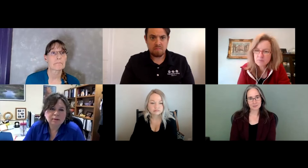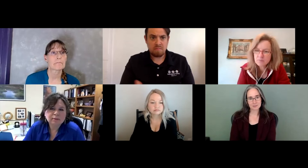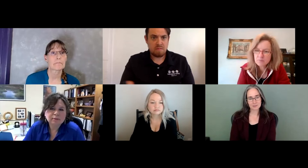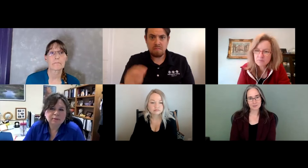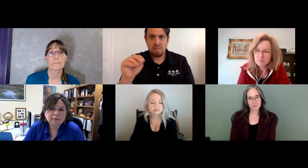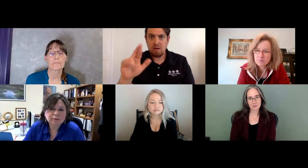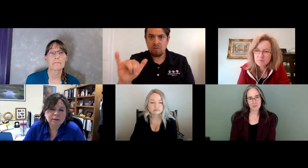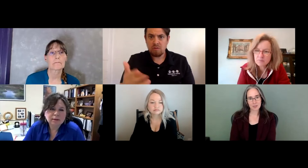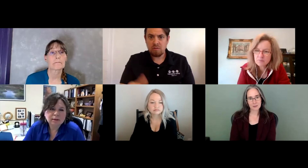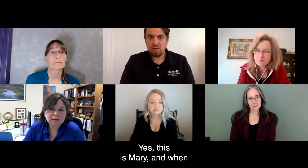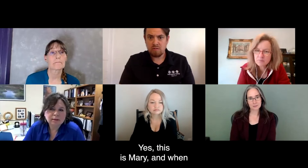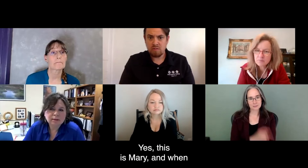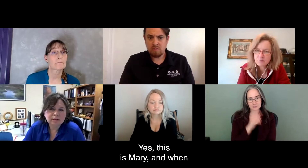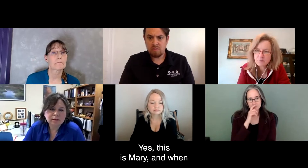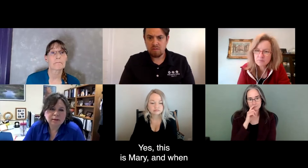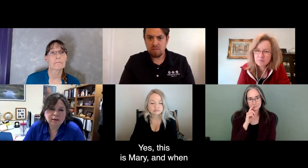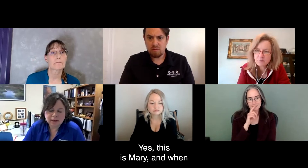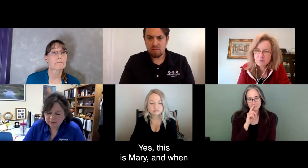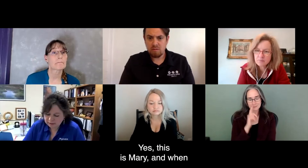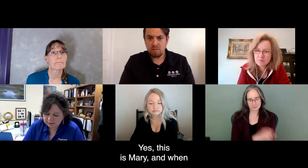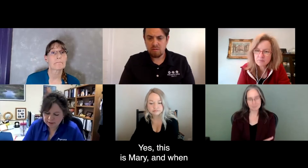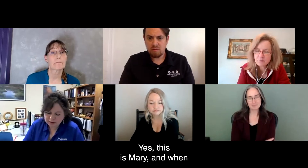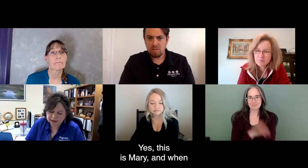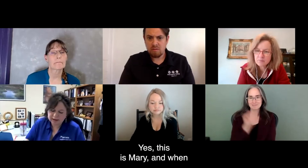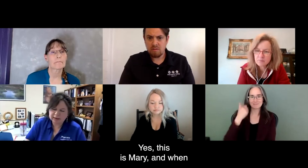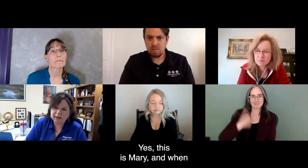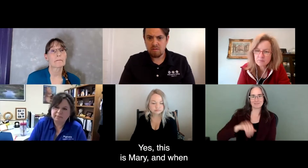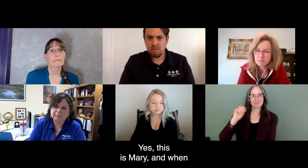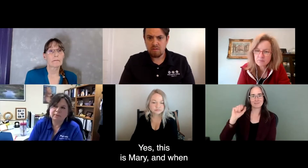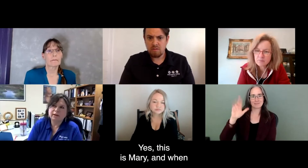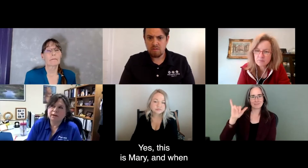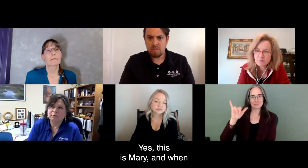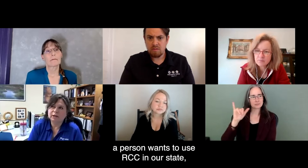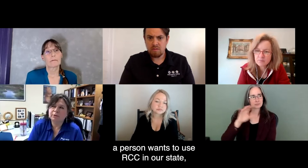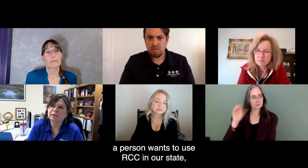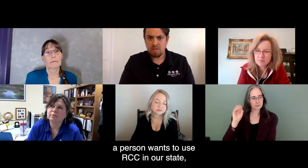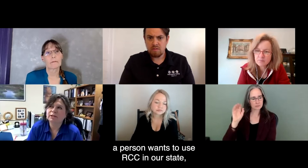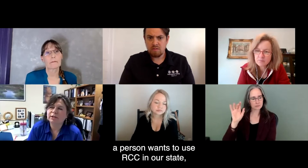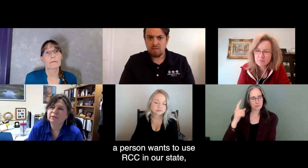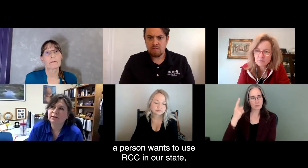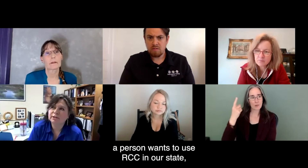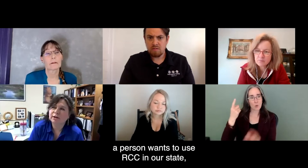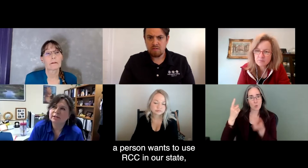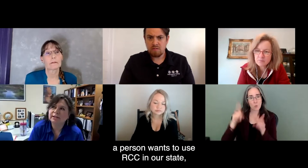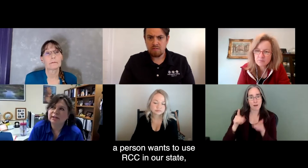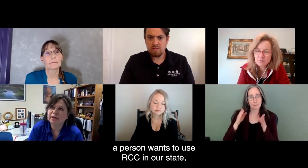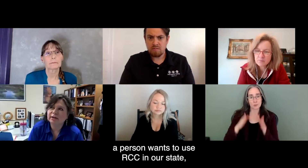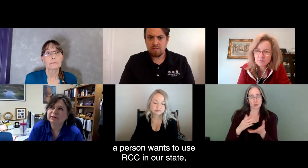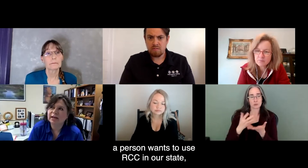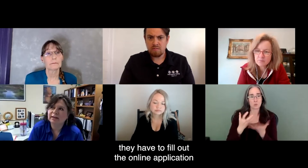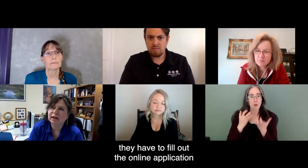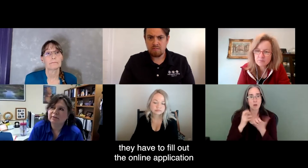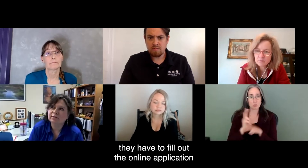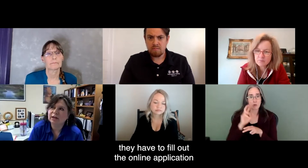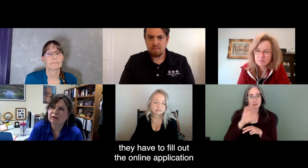Mary? Yes, this is Mary. And when a person wants to use RCC in our